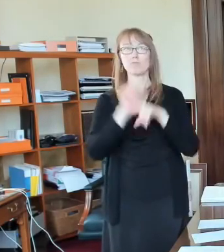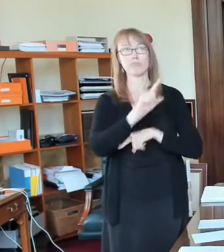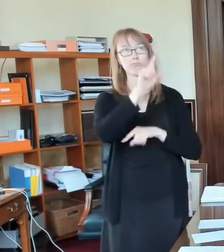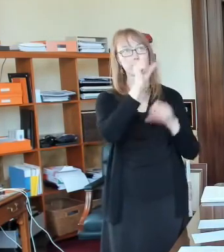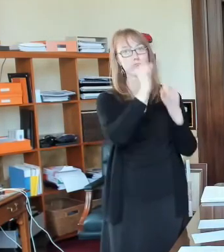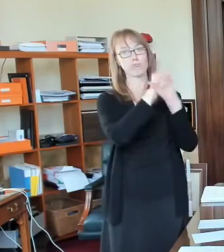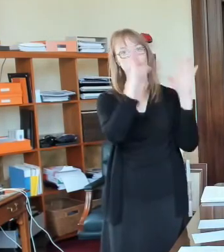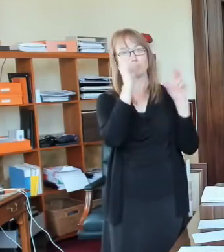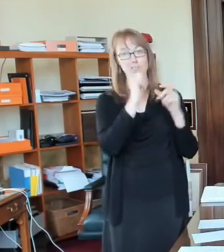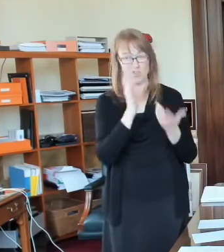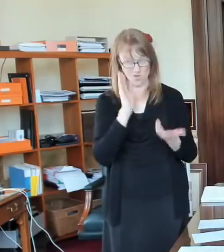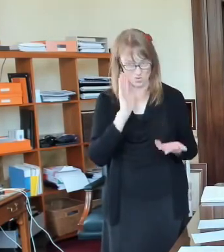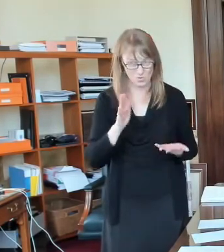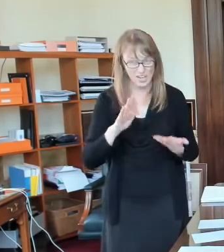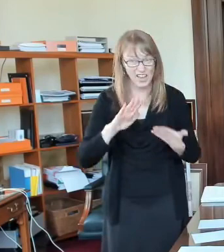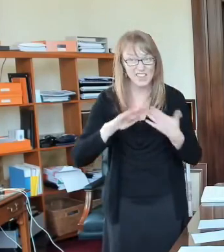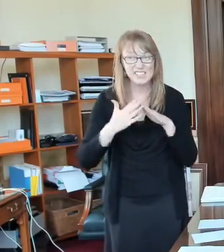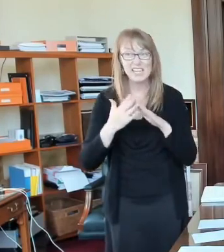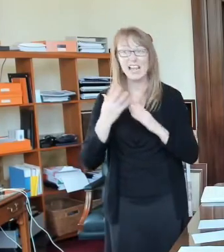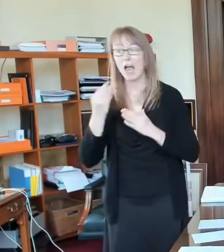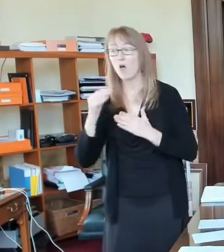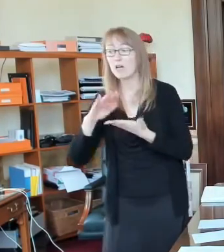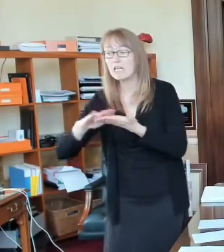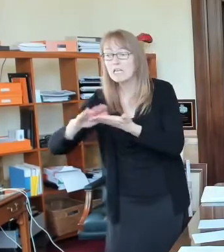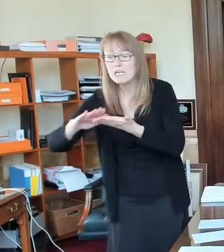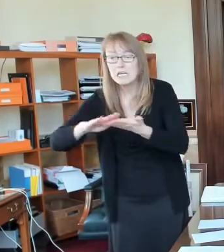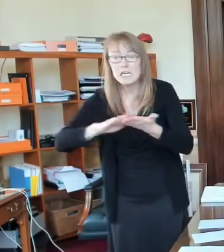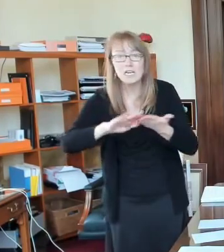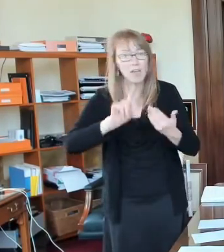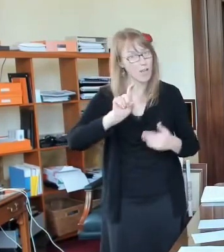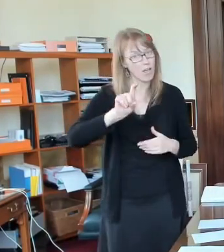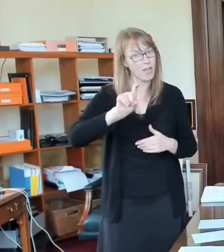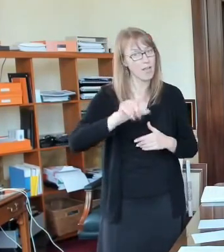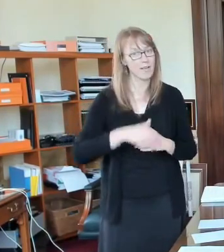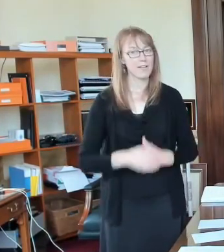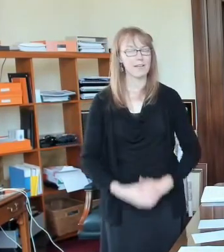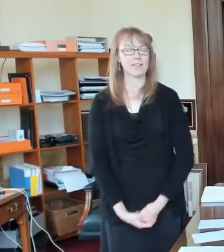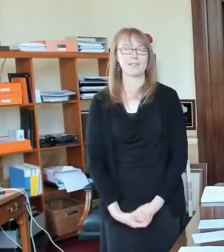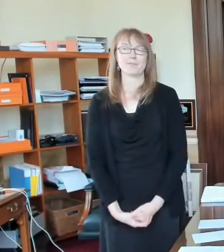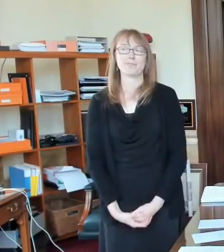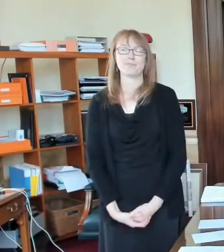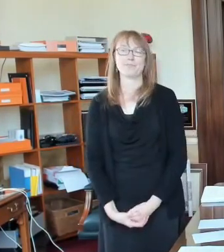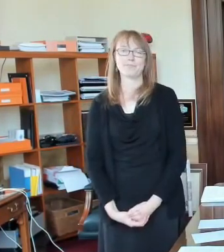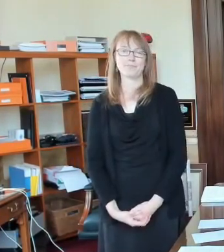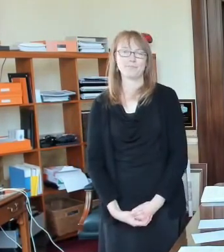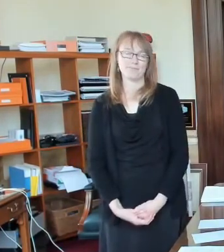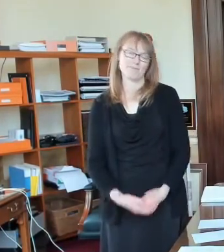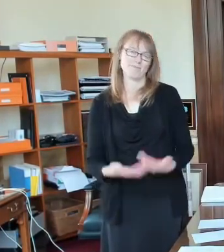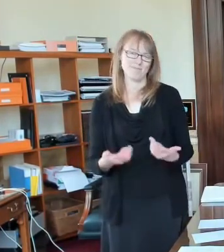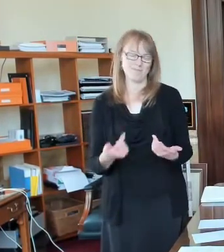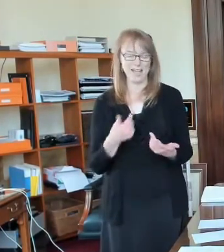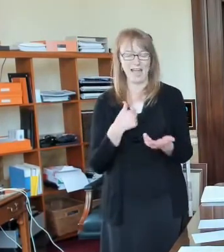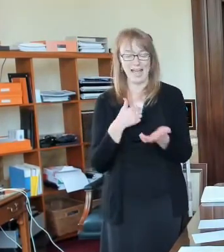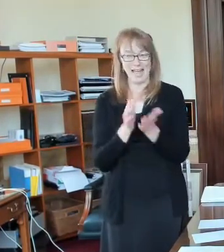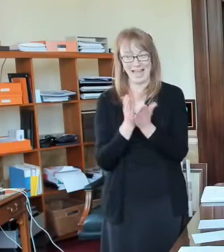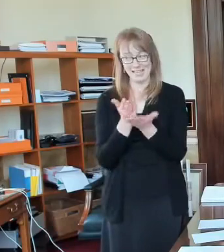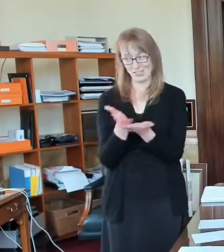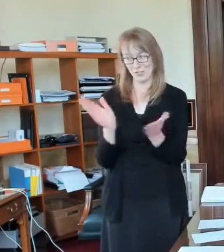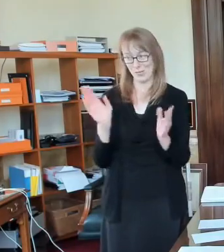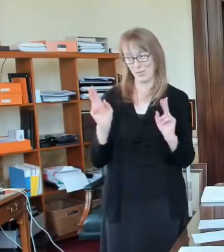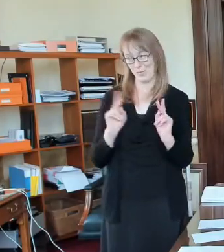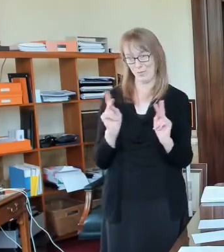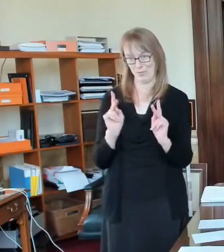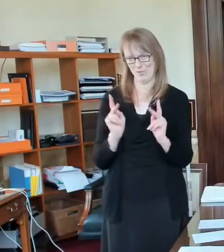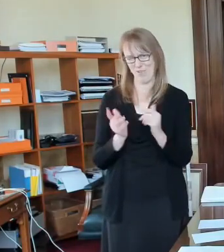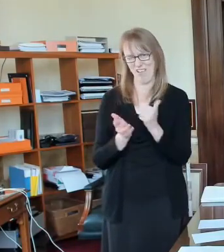the debris left behind. Well, I would ask you to help us clean up that debris. We don't actually have a